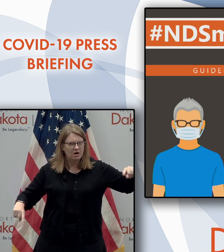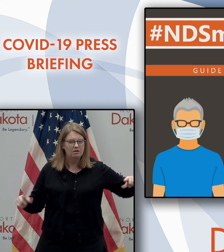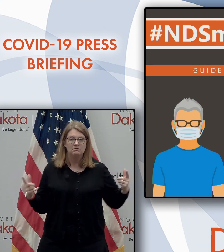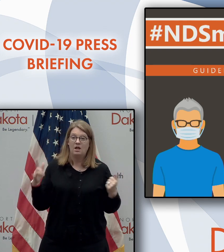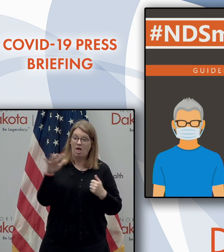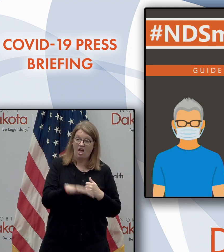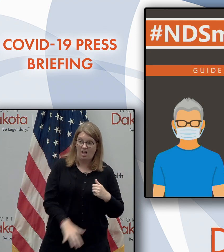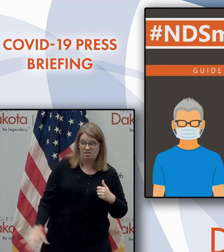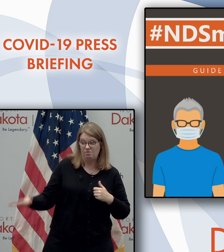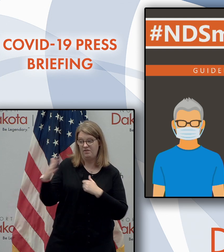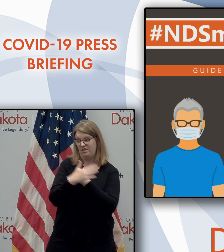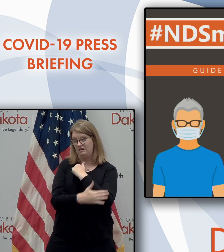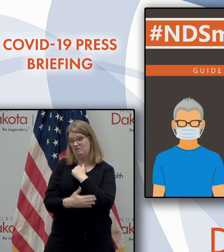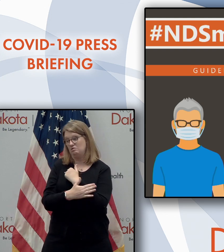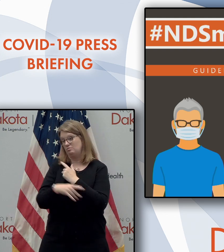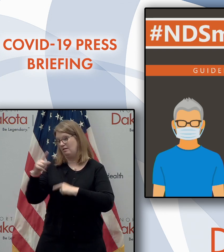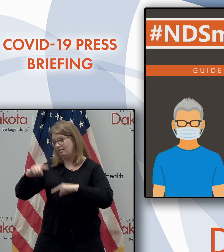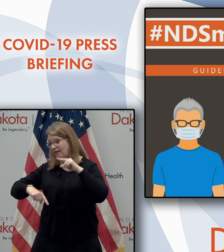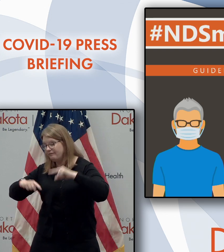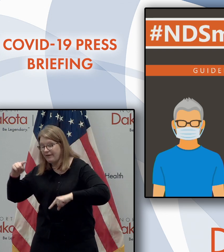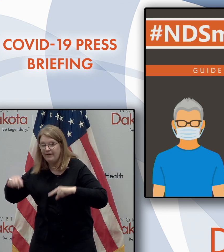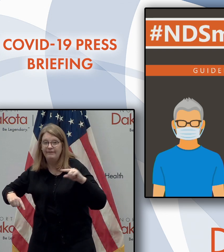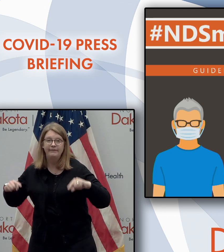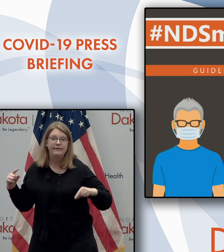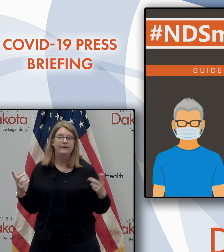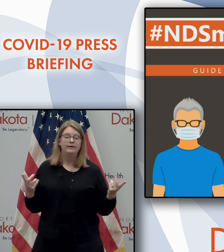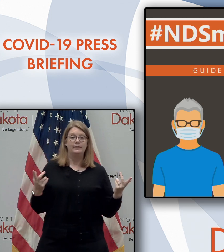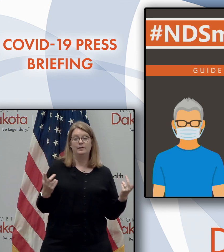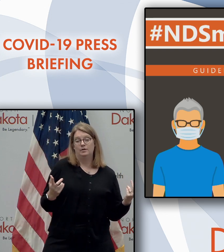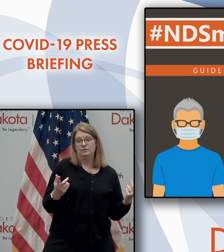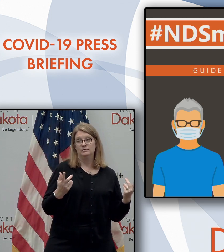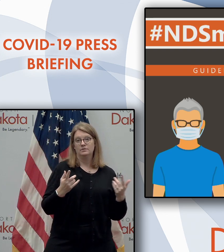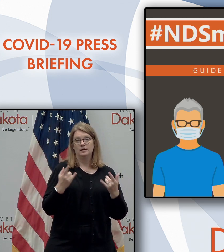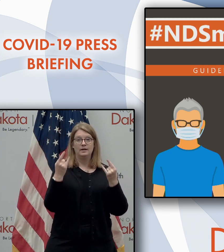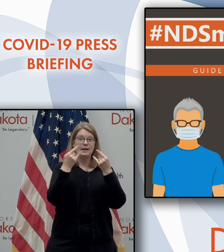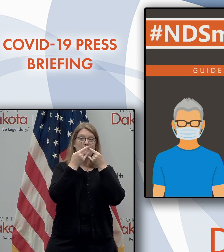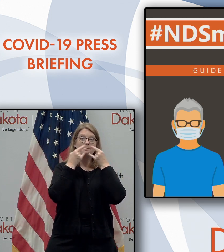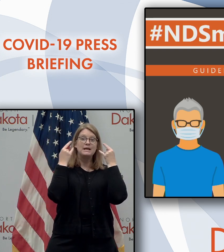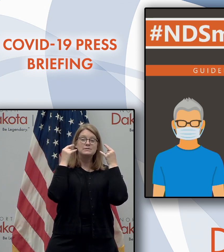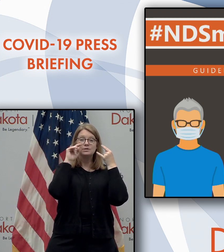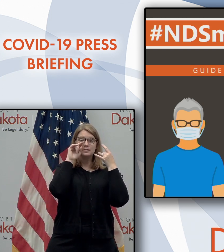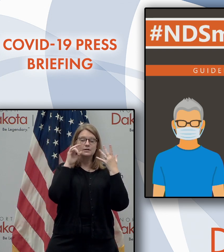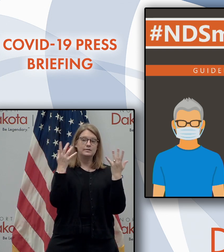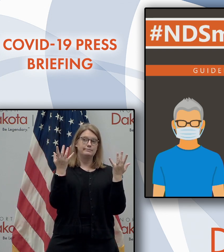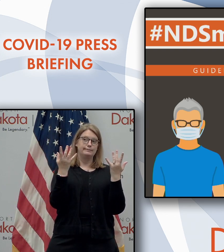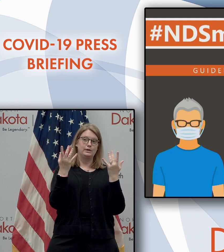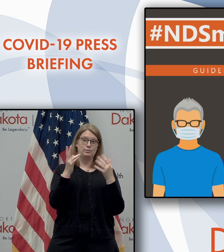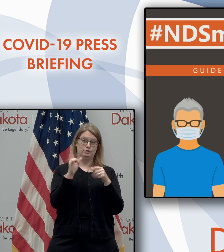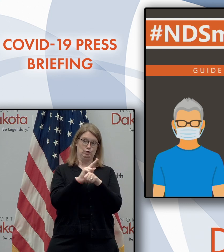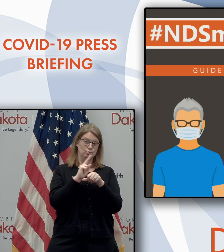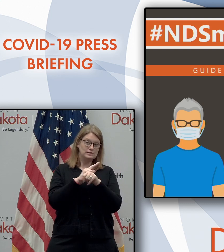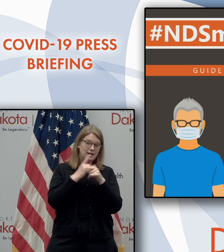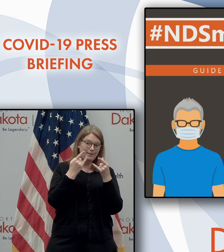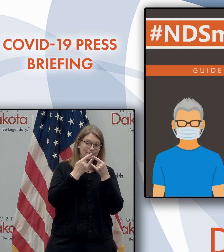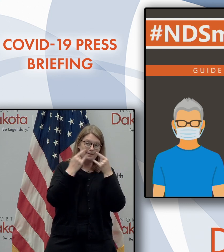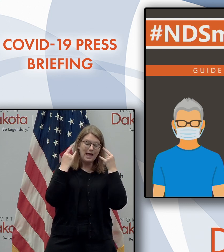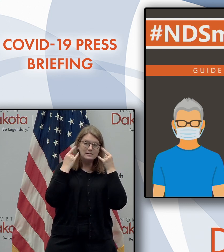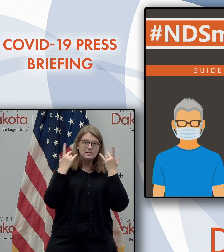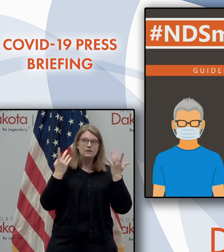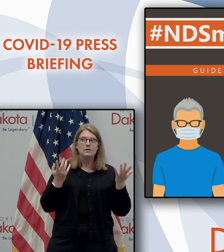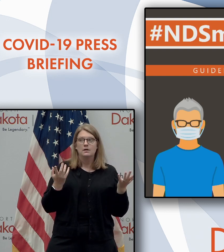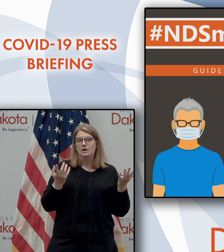are, if you just say acknowledge the fact that mask wearing, even in today's